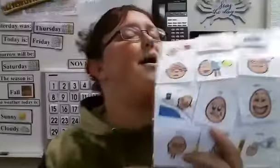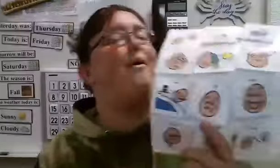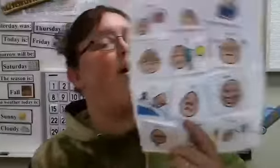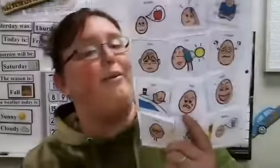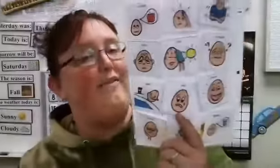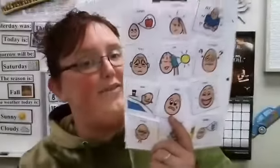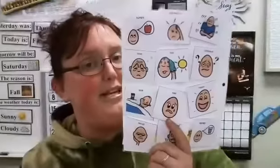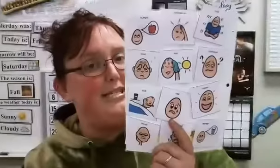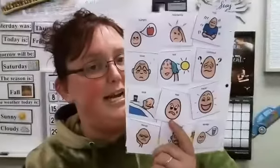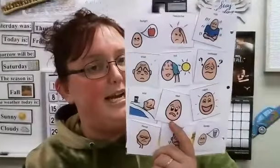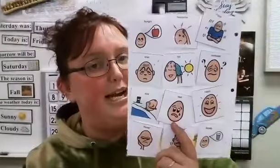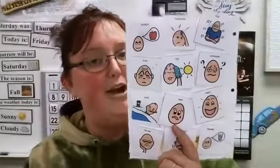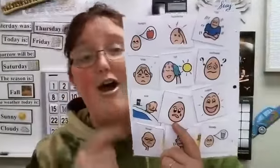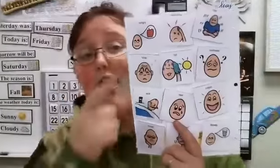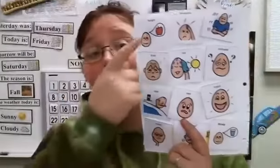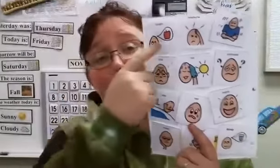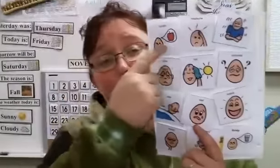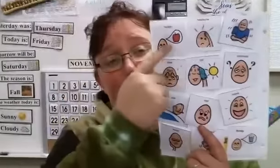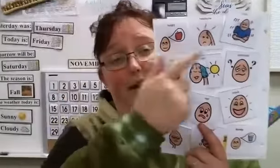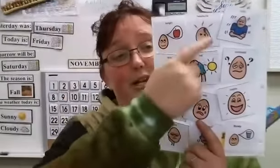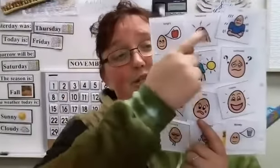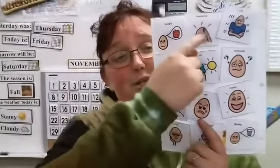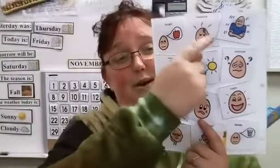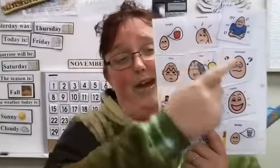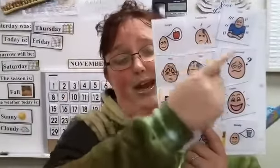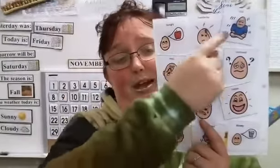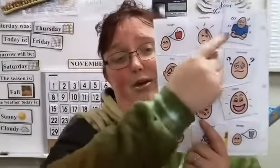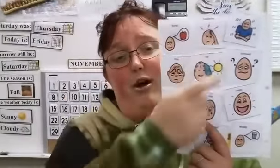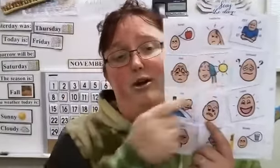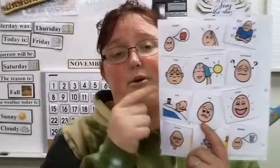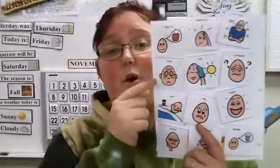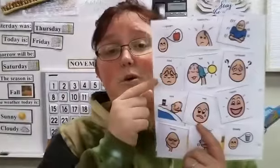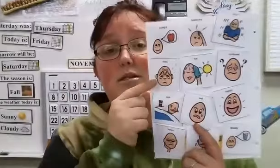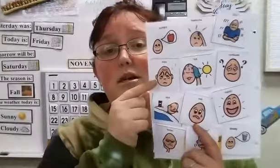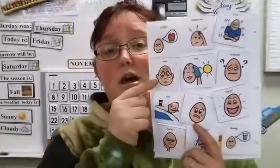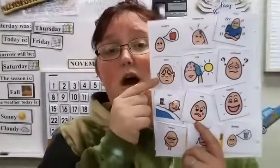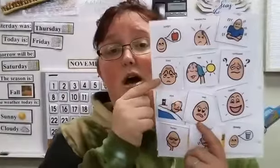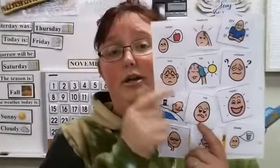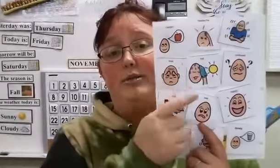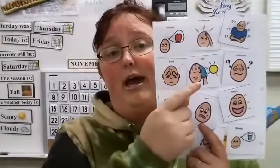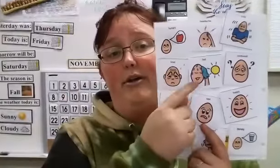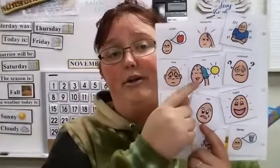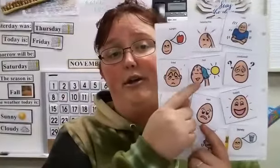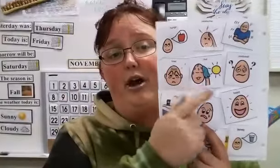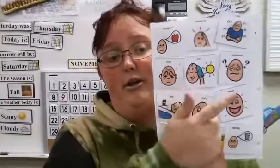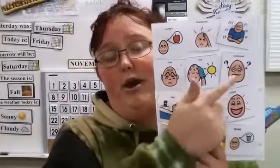how are we feeling today? Are you hungry? Do you have a headache? Are you cold? Are you tired? Are you